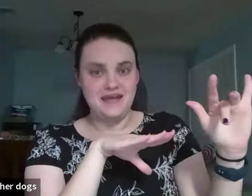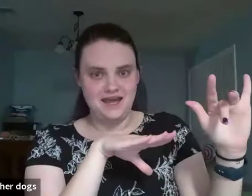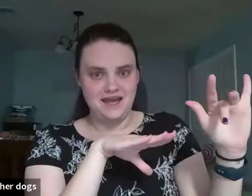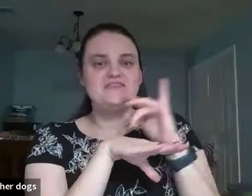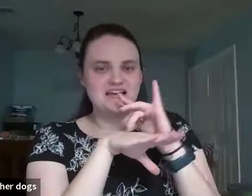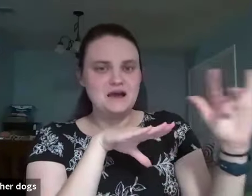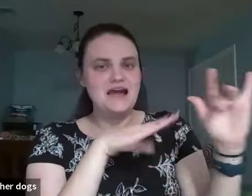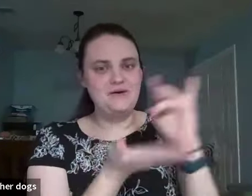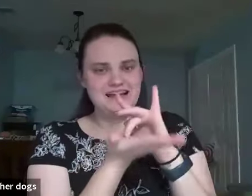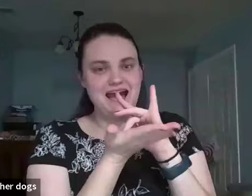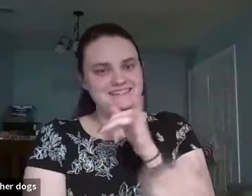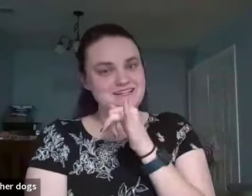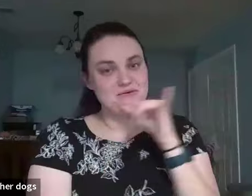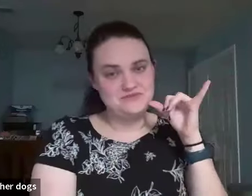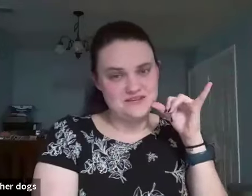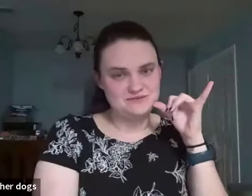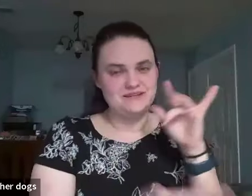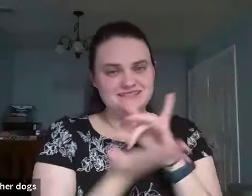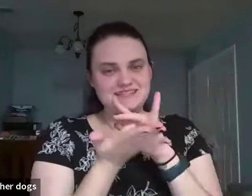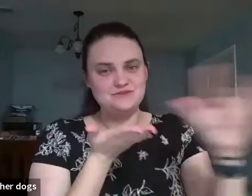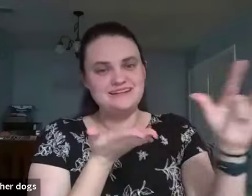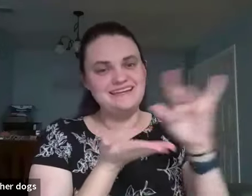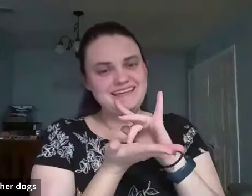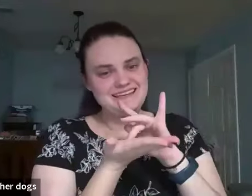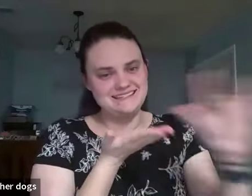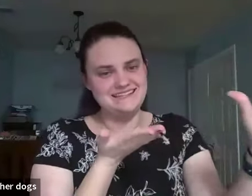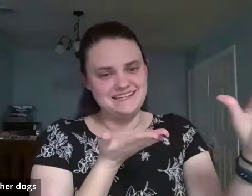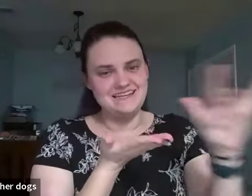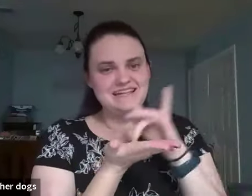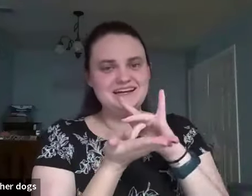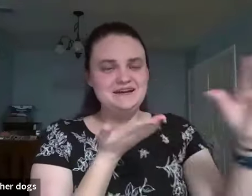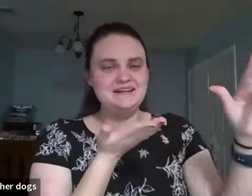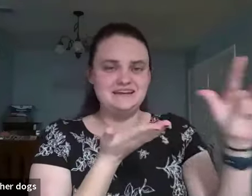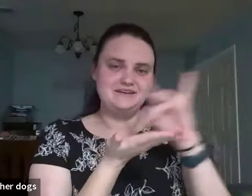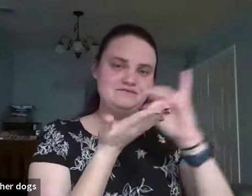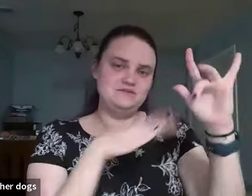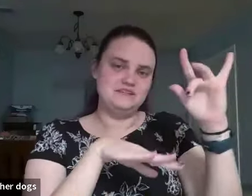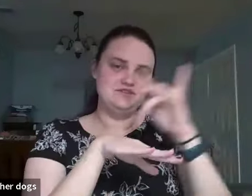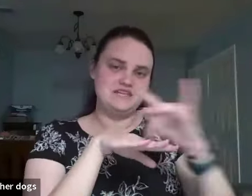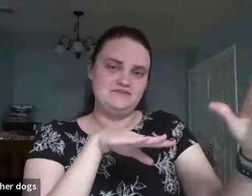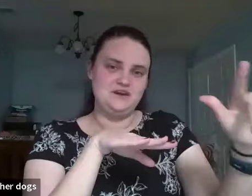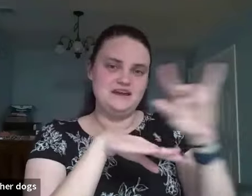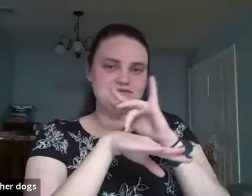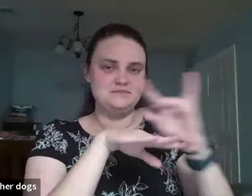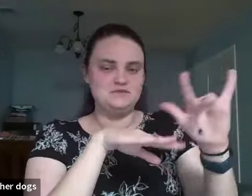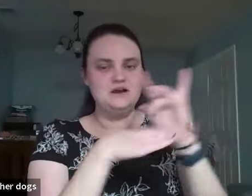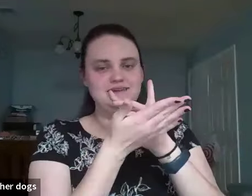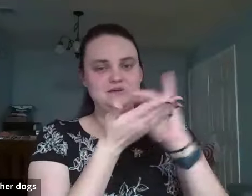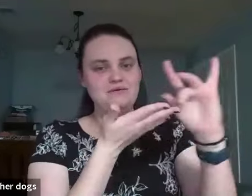yeah, that's why I tend to go with this one because this one can easily get confused if you just have your hand flipped one little